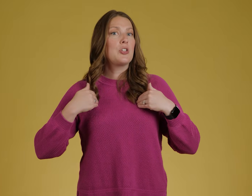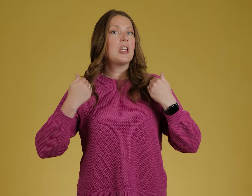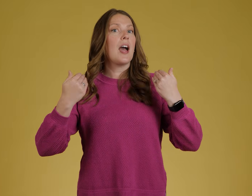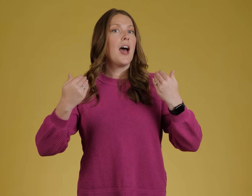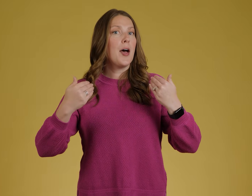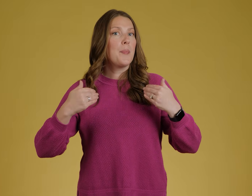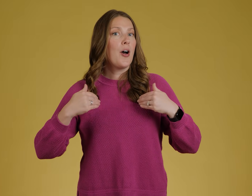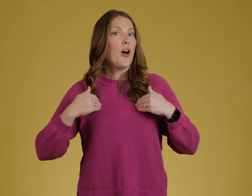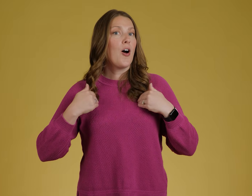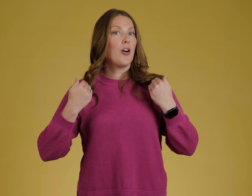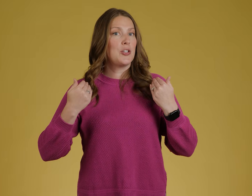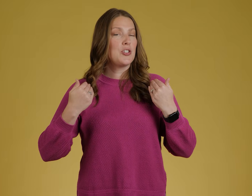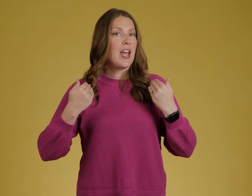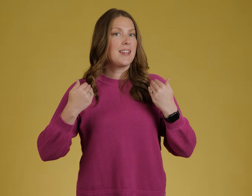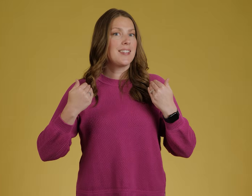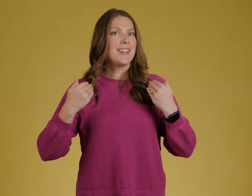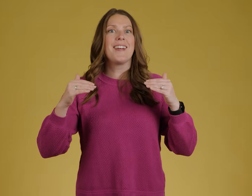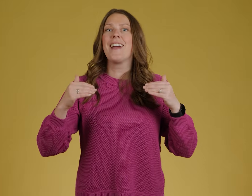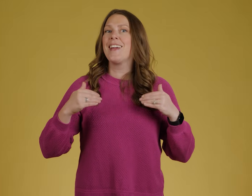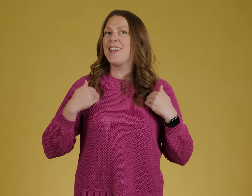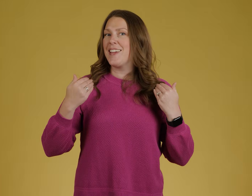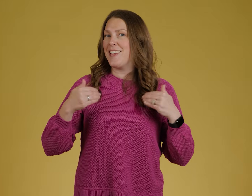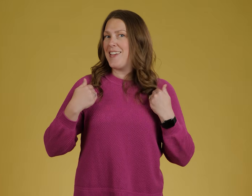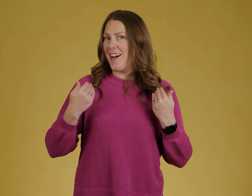pushing up on your chest. Young.